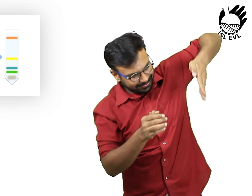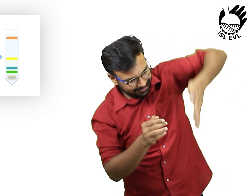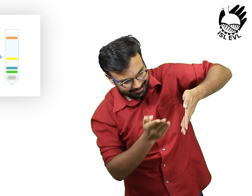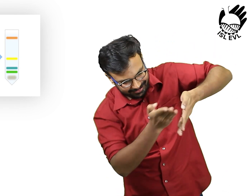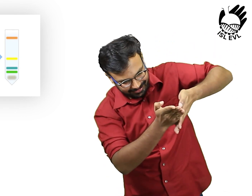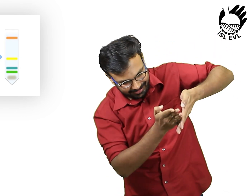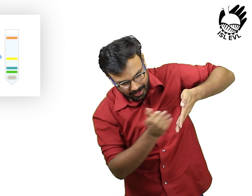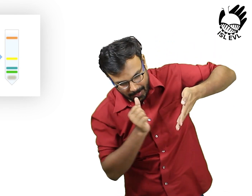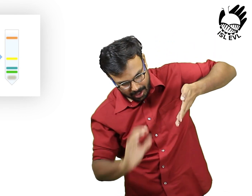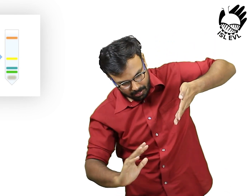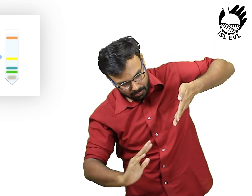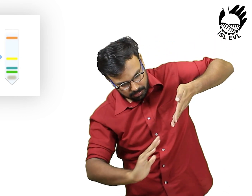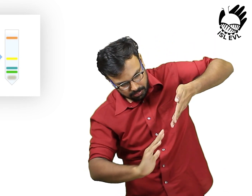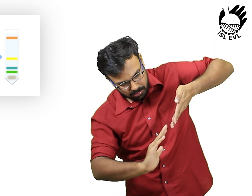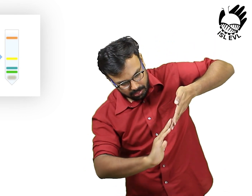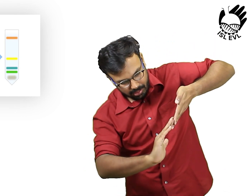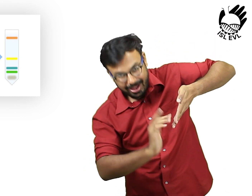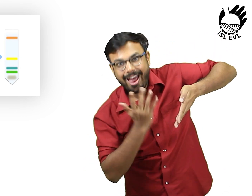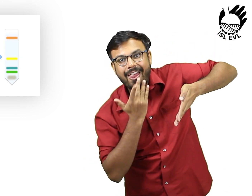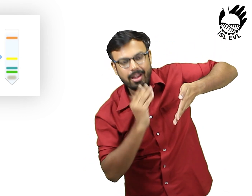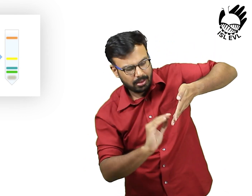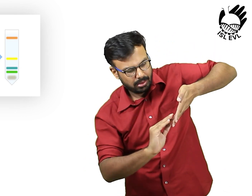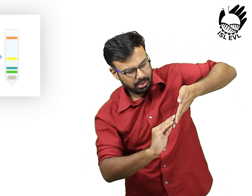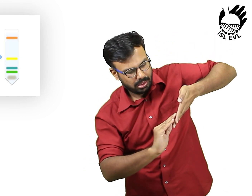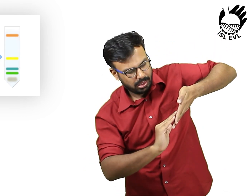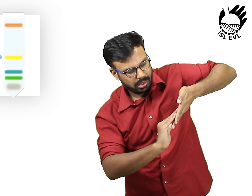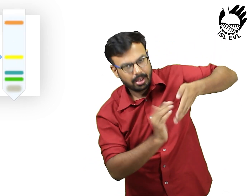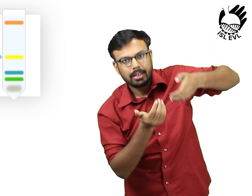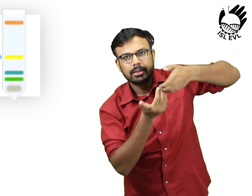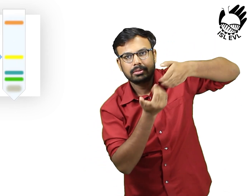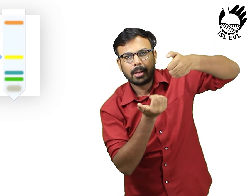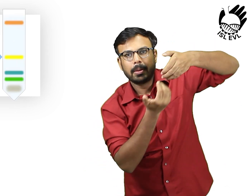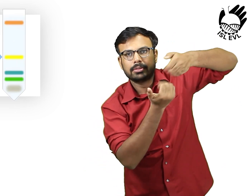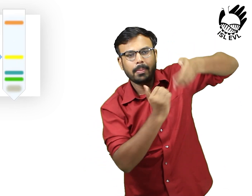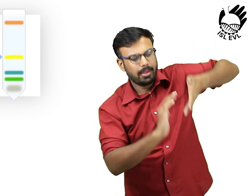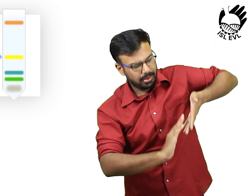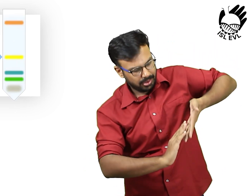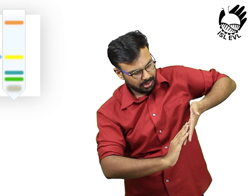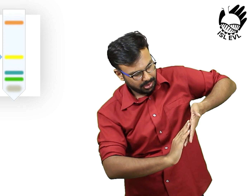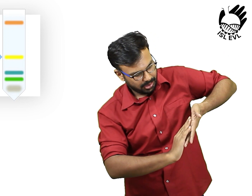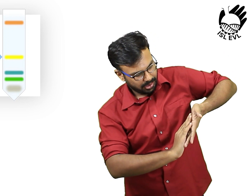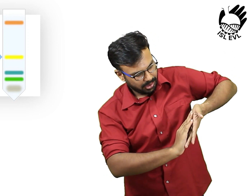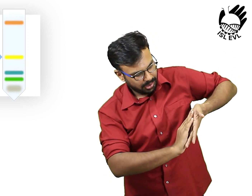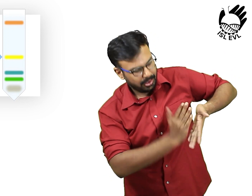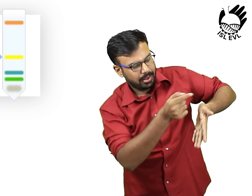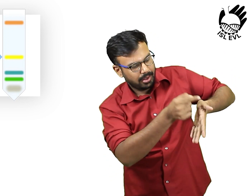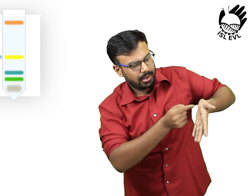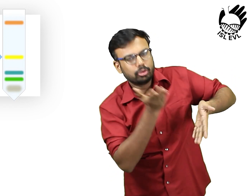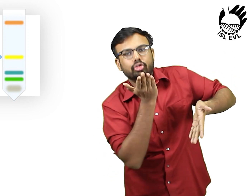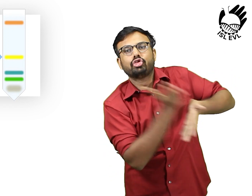across the chromatography paper, 1.5 centimeters from the bottom.